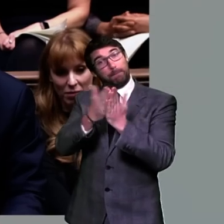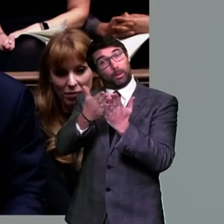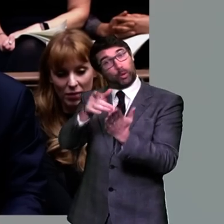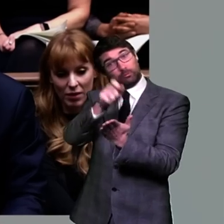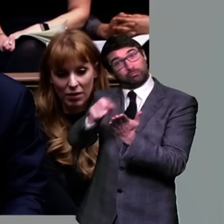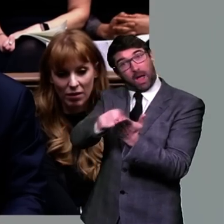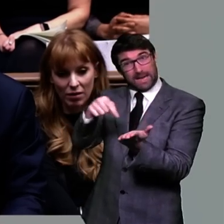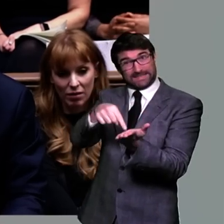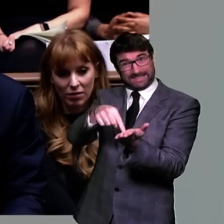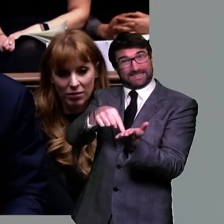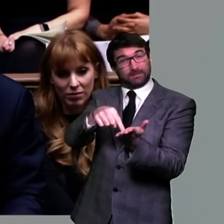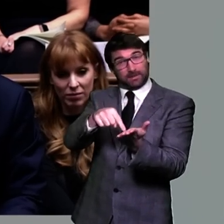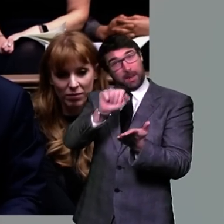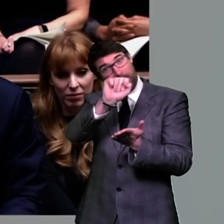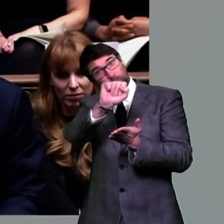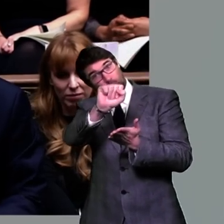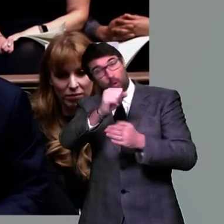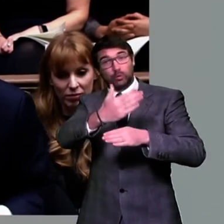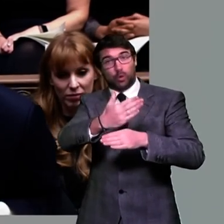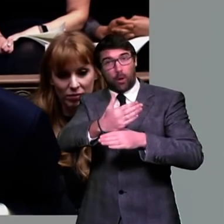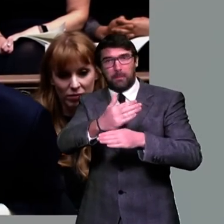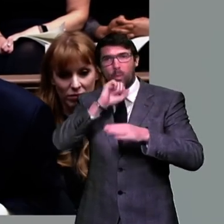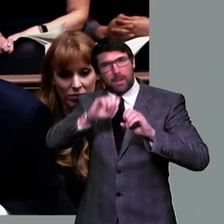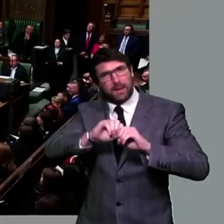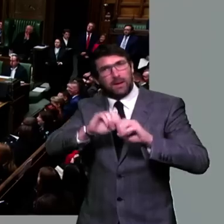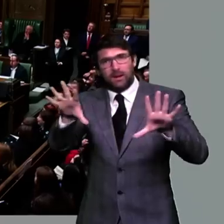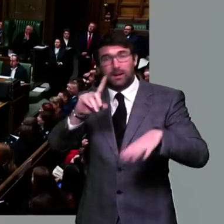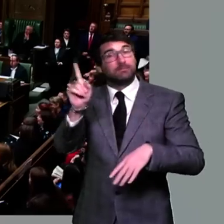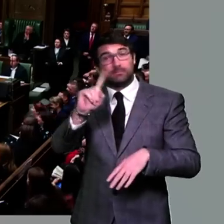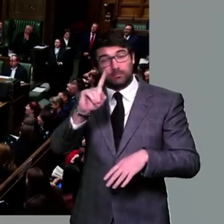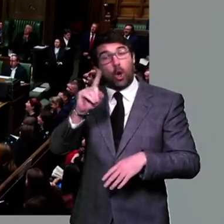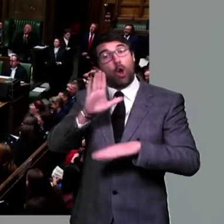by Christmas. Is that the release date or the title? Prime